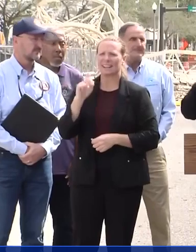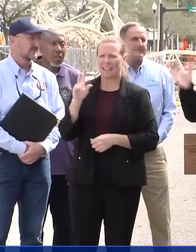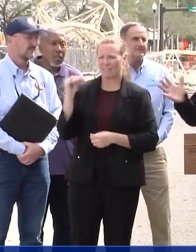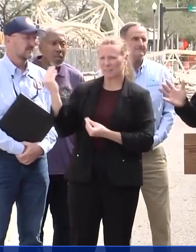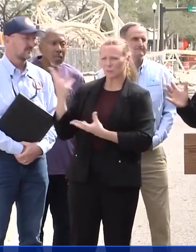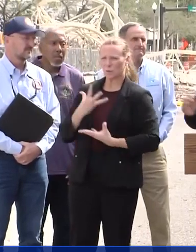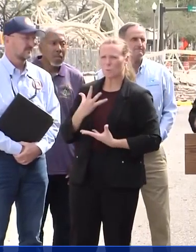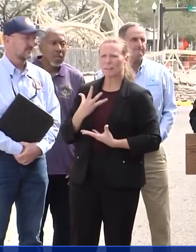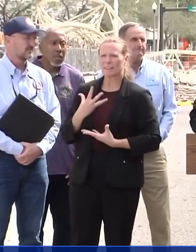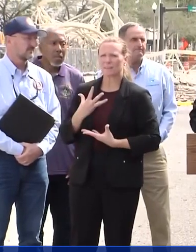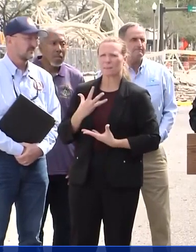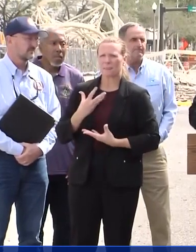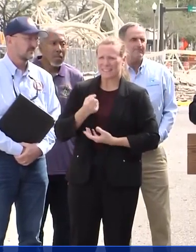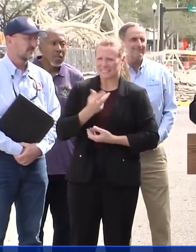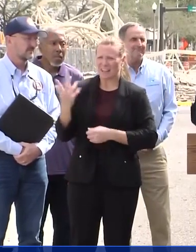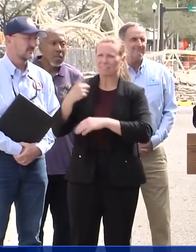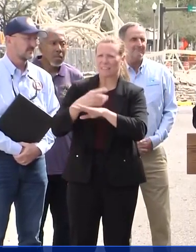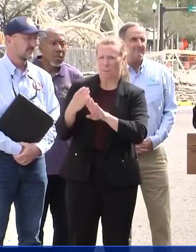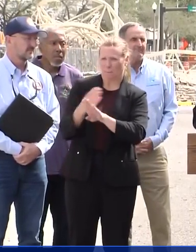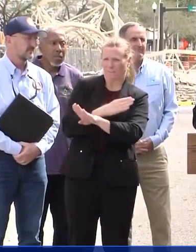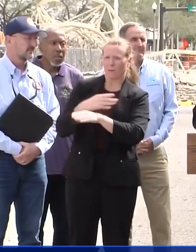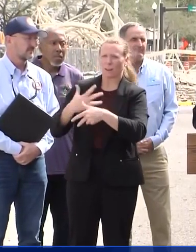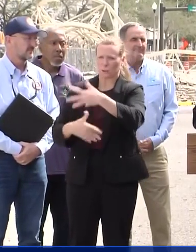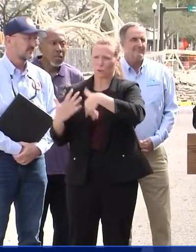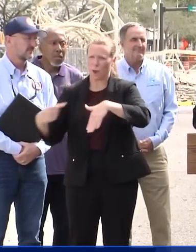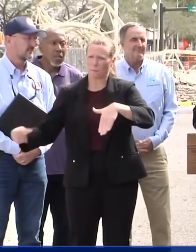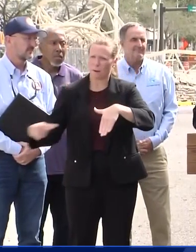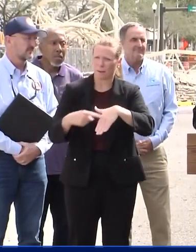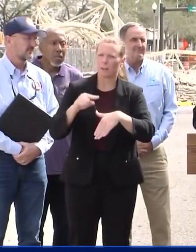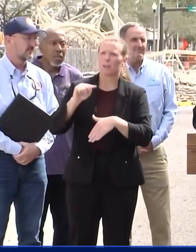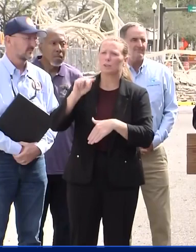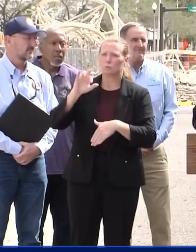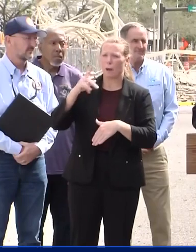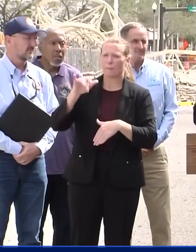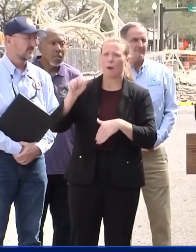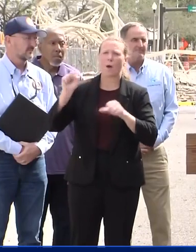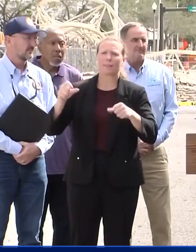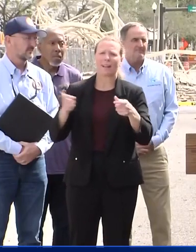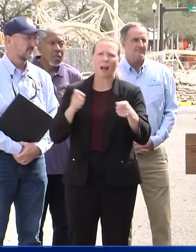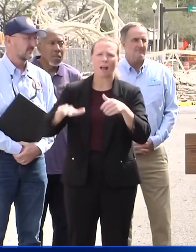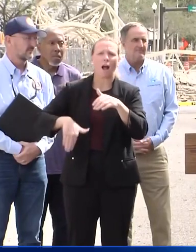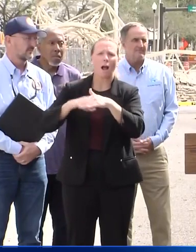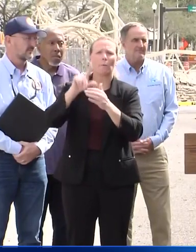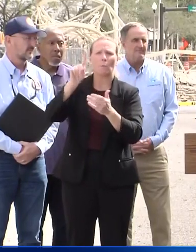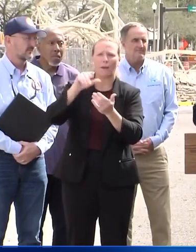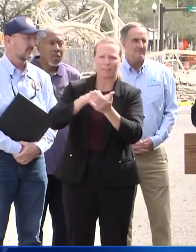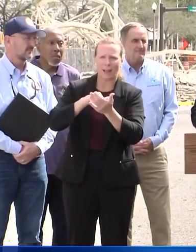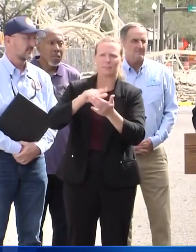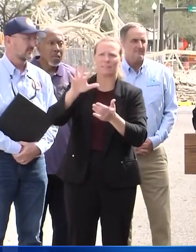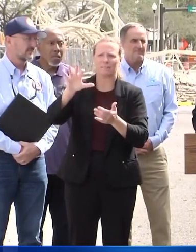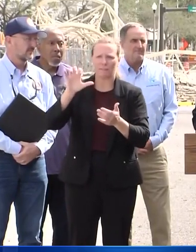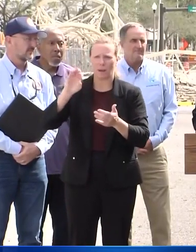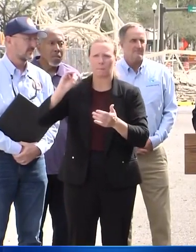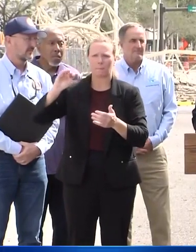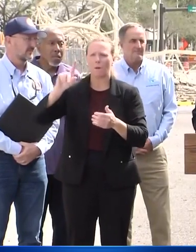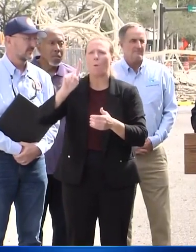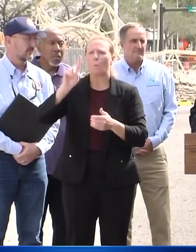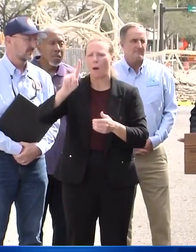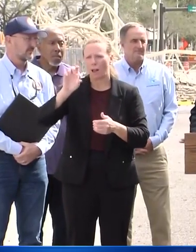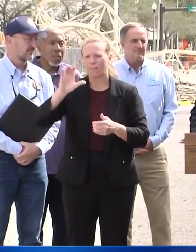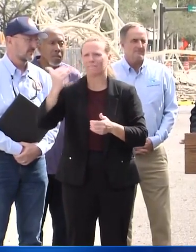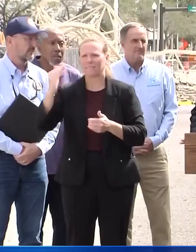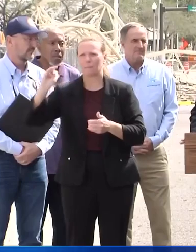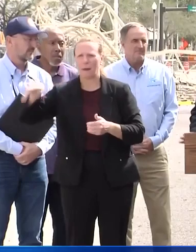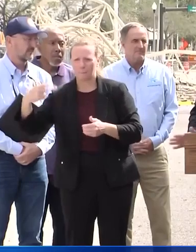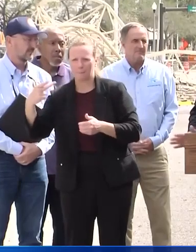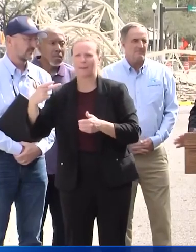days before the storm, Trop can only handle 115. We're going to watch the track. If it's within a certain amount,